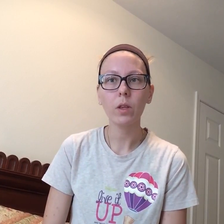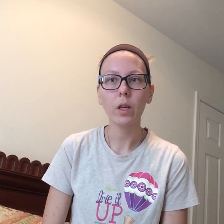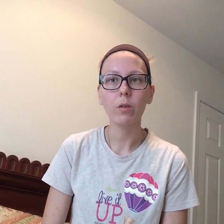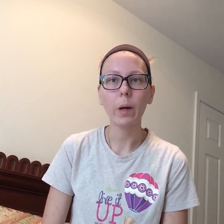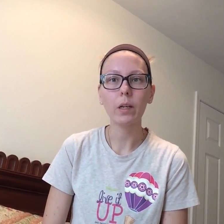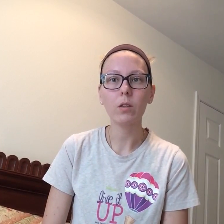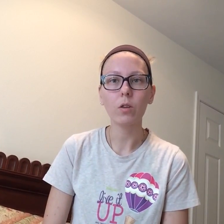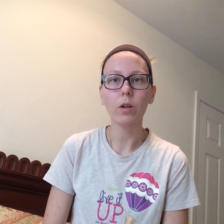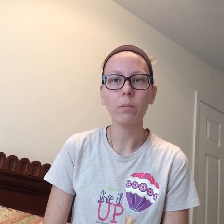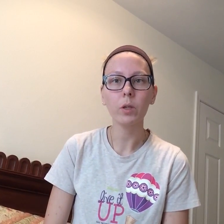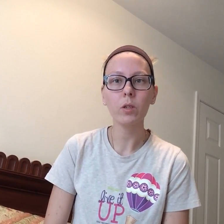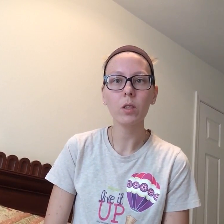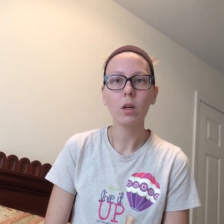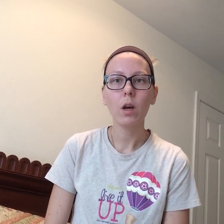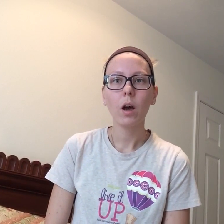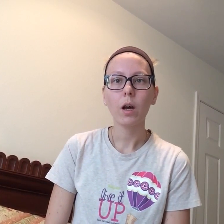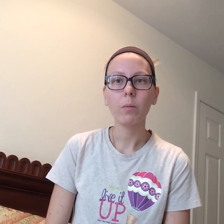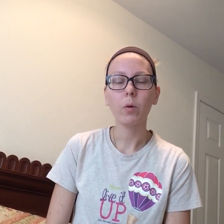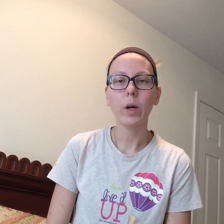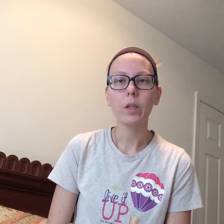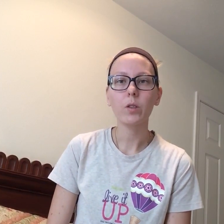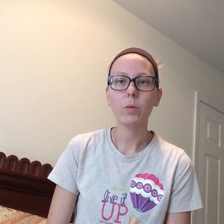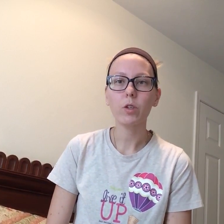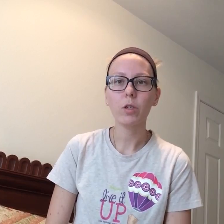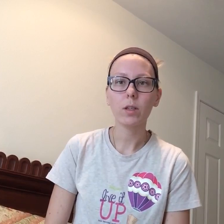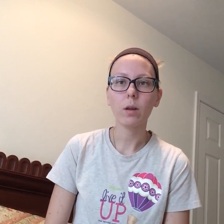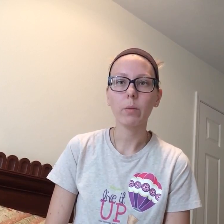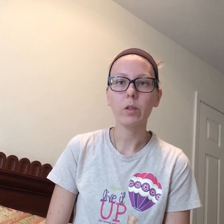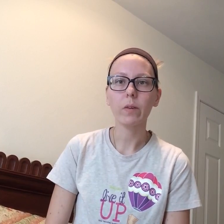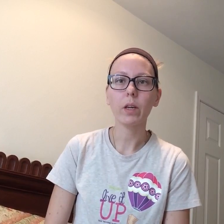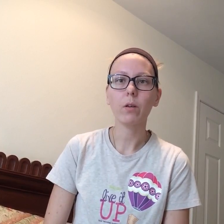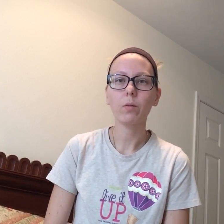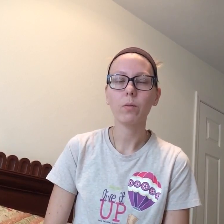soon as you guys feel like you're ready to start numbers, go ahead and switch to the numbers video.